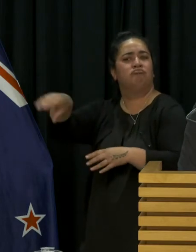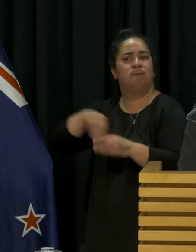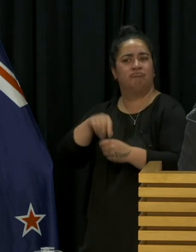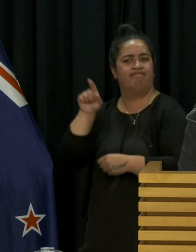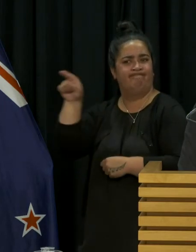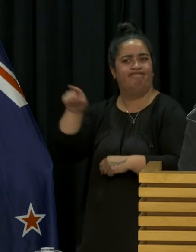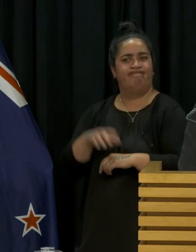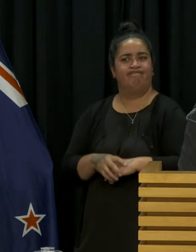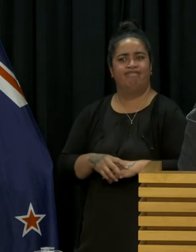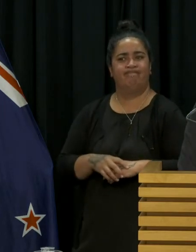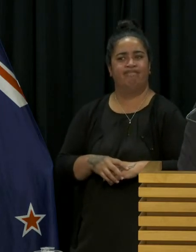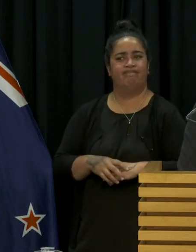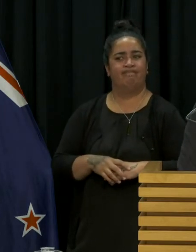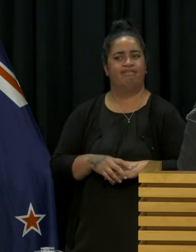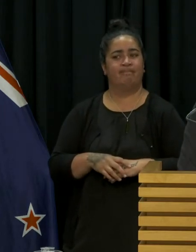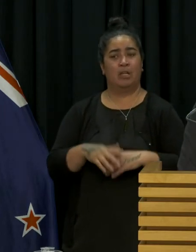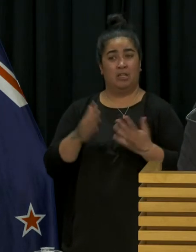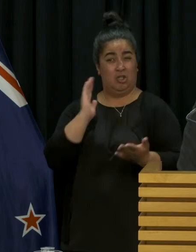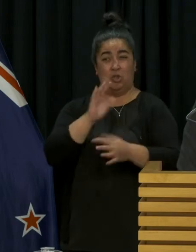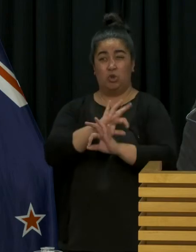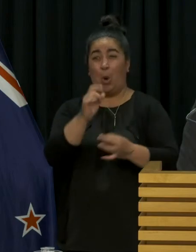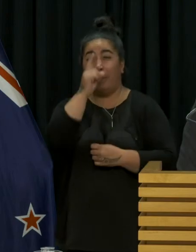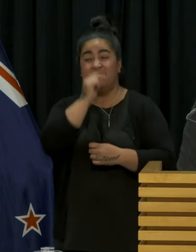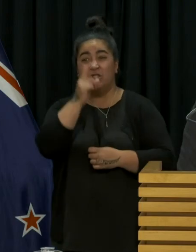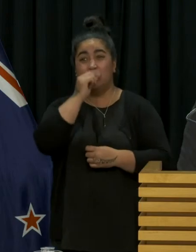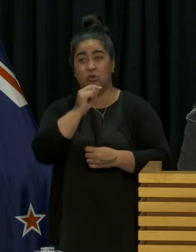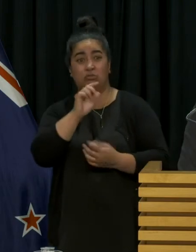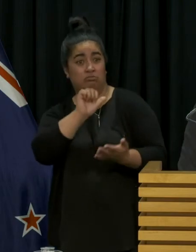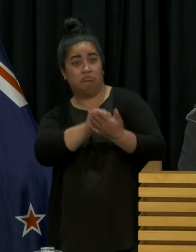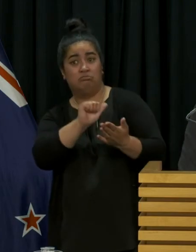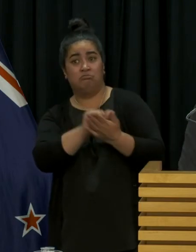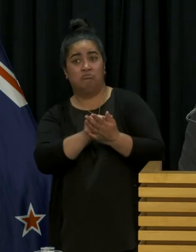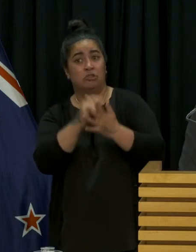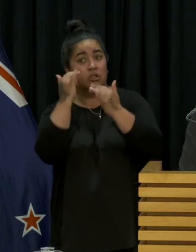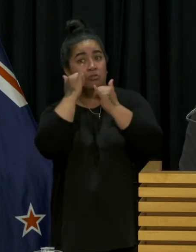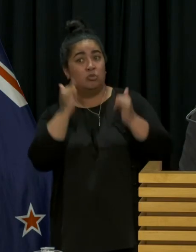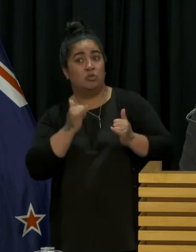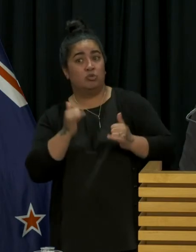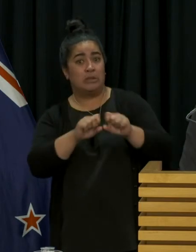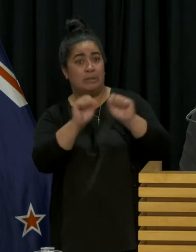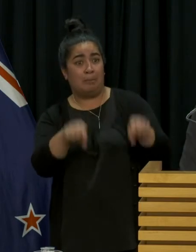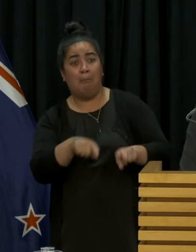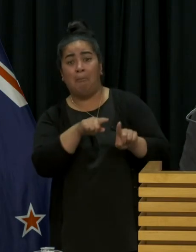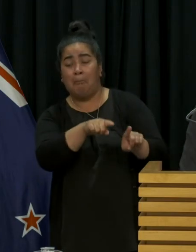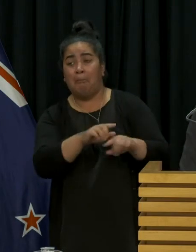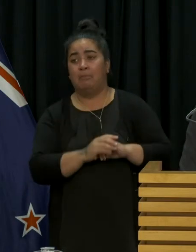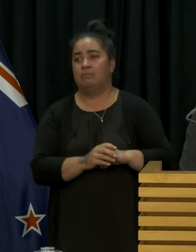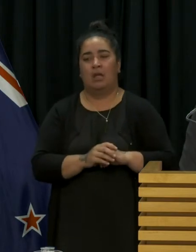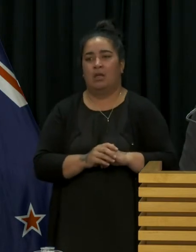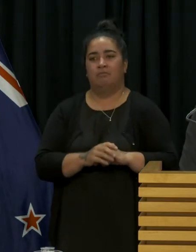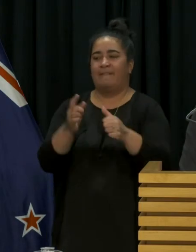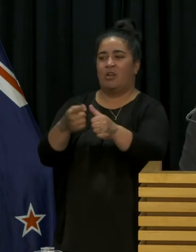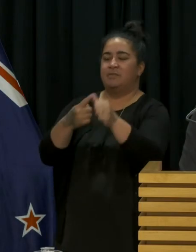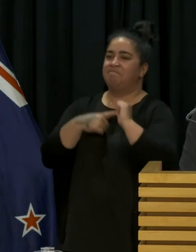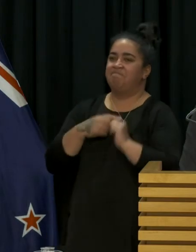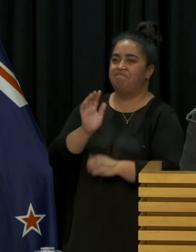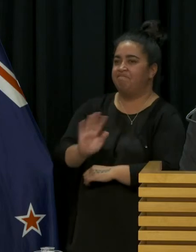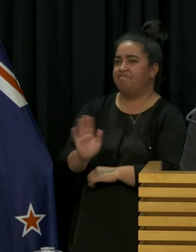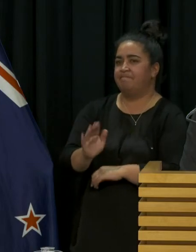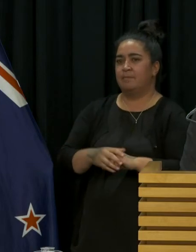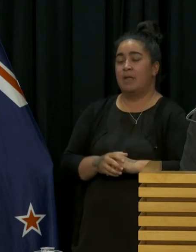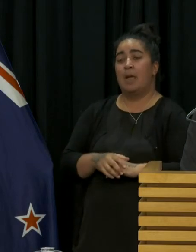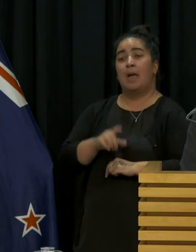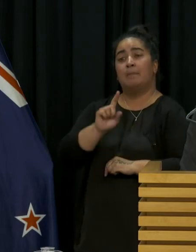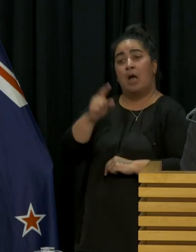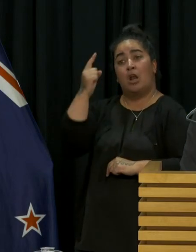no potential for extradition, as you see it? Not that I've been advised. But again, I'd like to think when you look at the